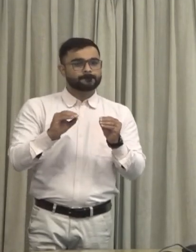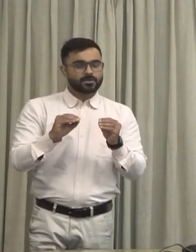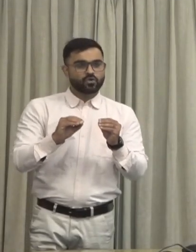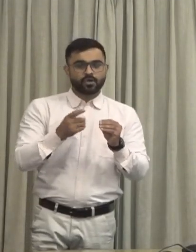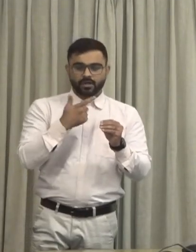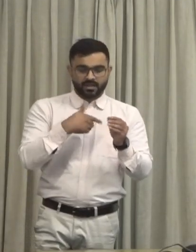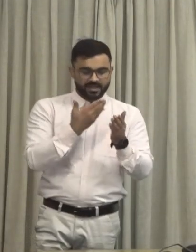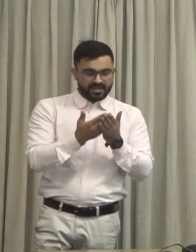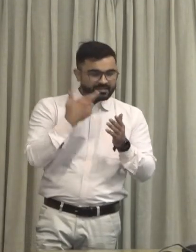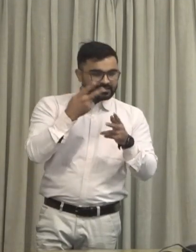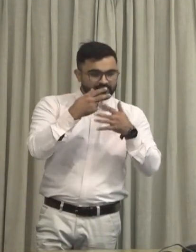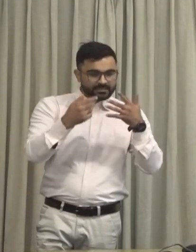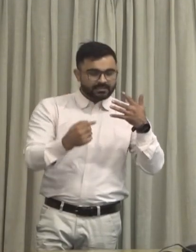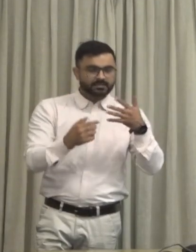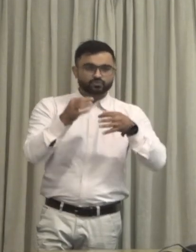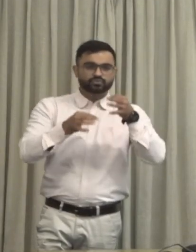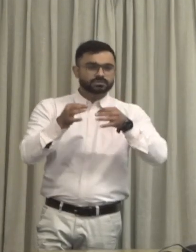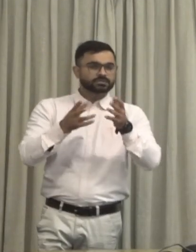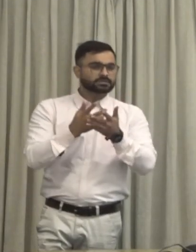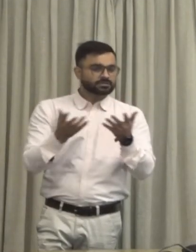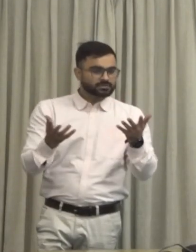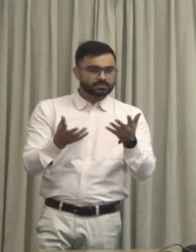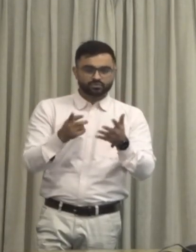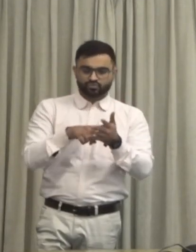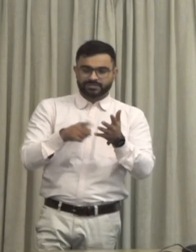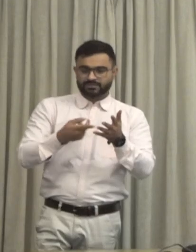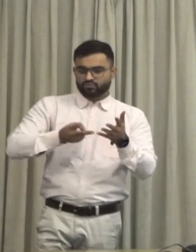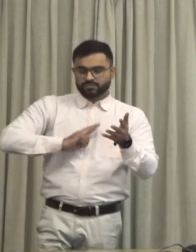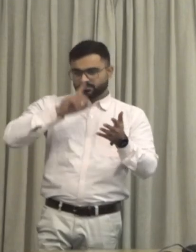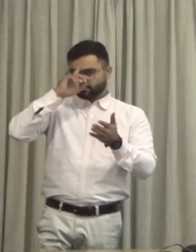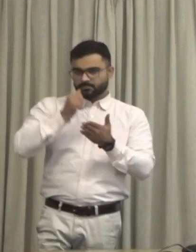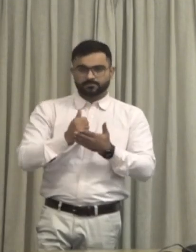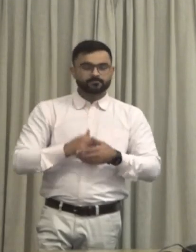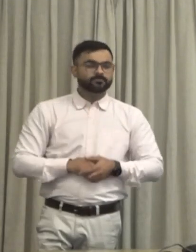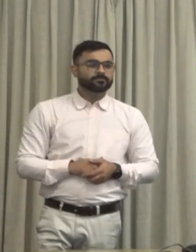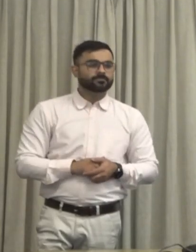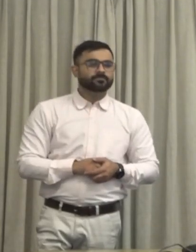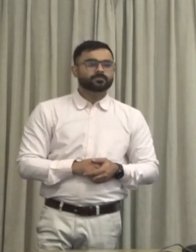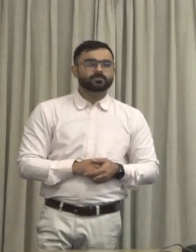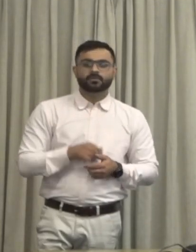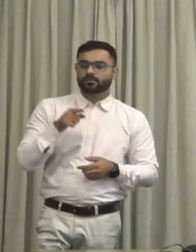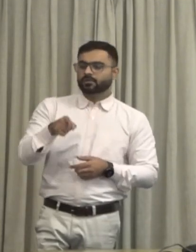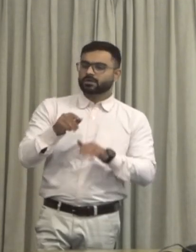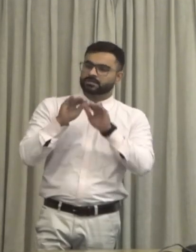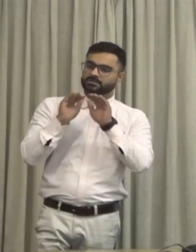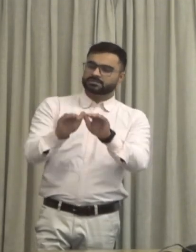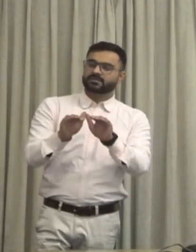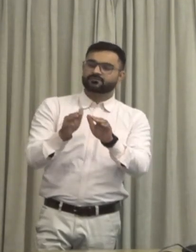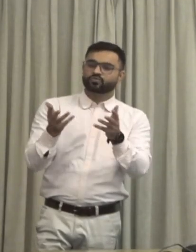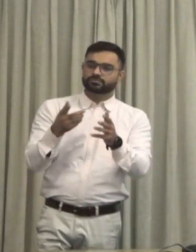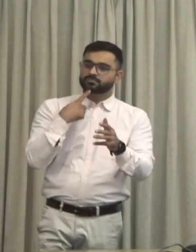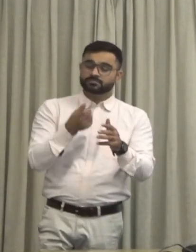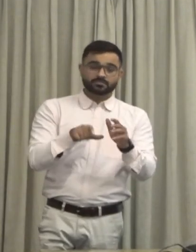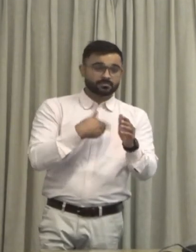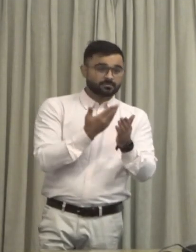common cause and the simplification judgment, that withdrawal decision of what is supporting the life. In this